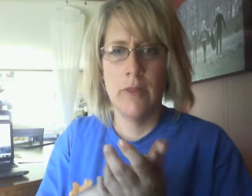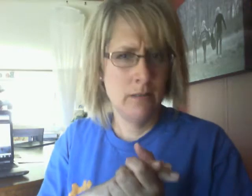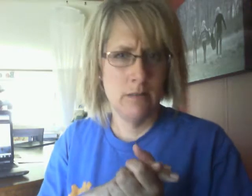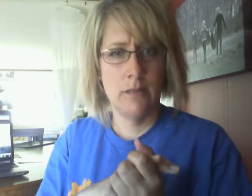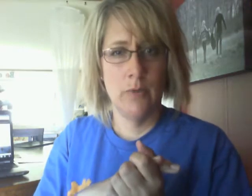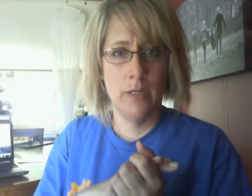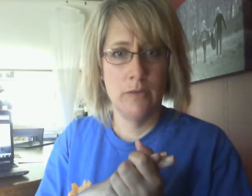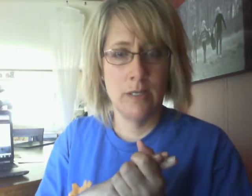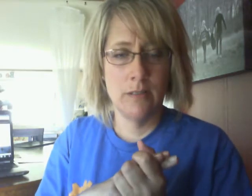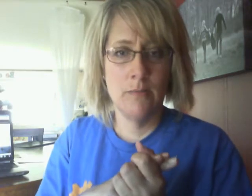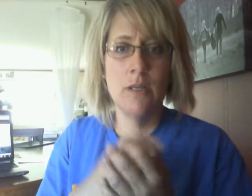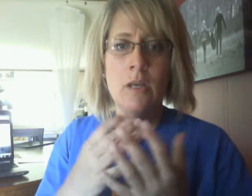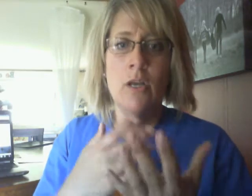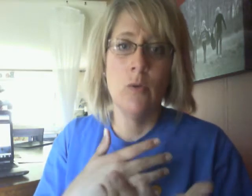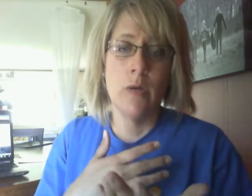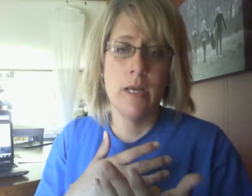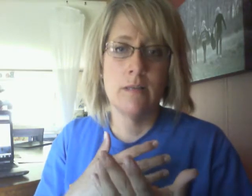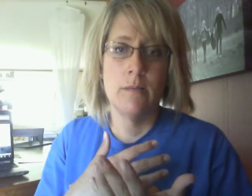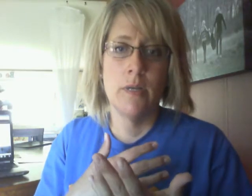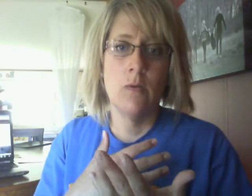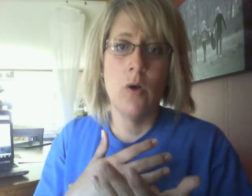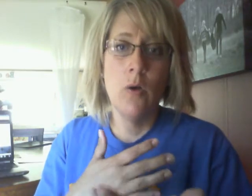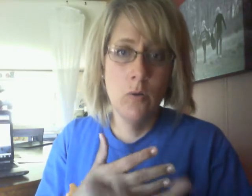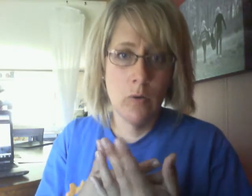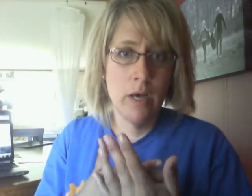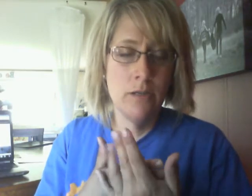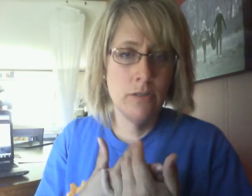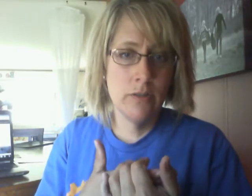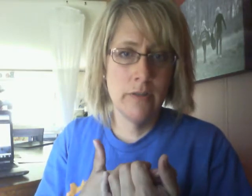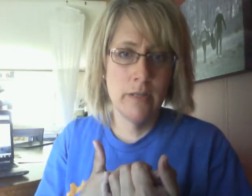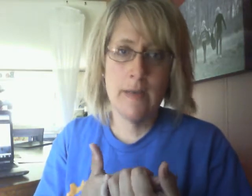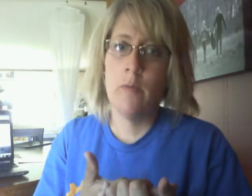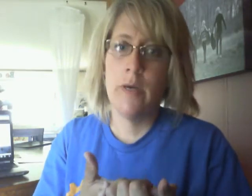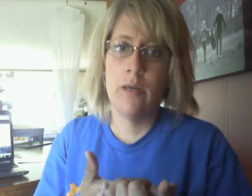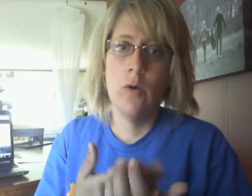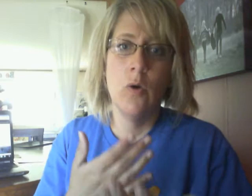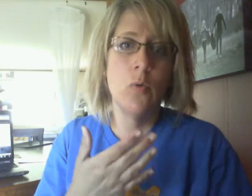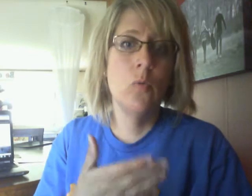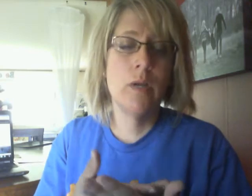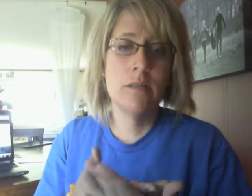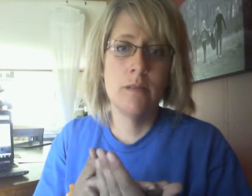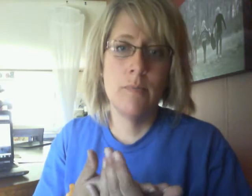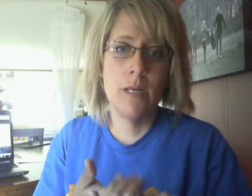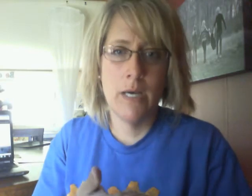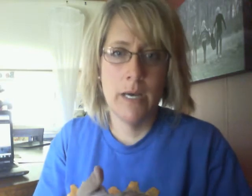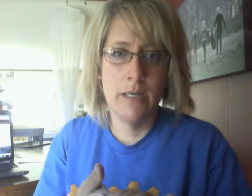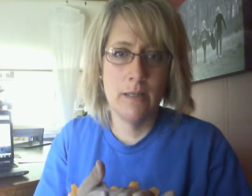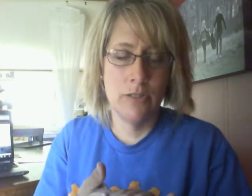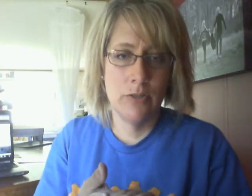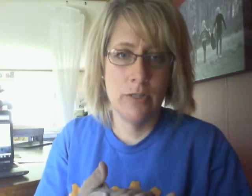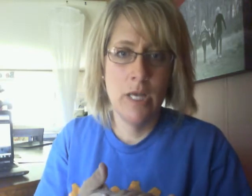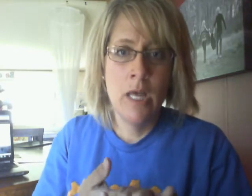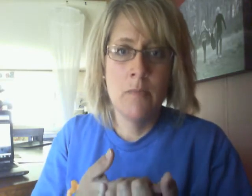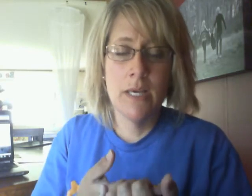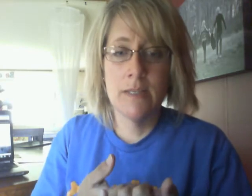that's not the way you sign something, you want to ask somebody, oh, how did you learn it that way? Or what is the meaning behind it that you learned? Because